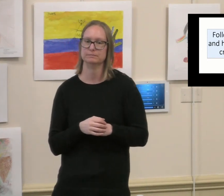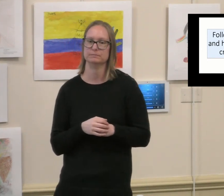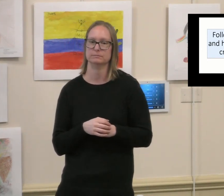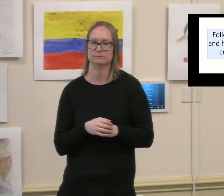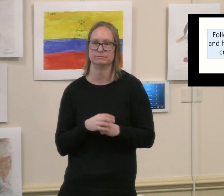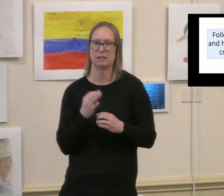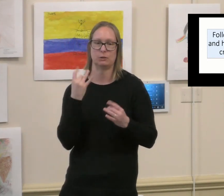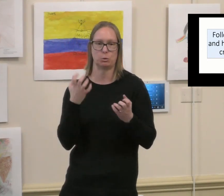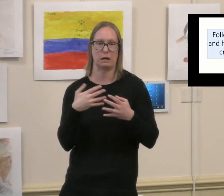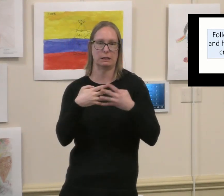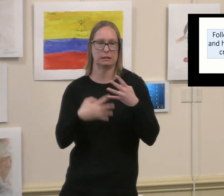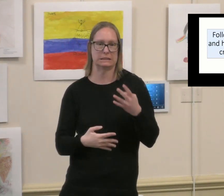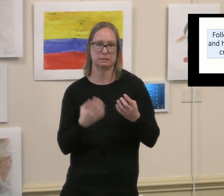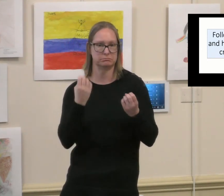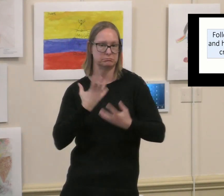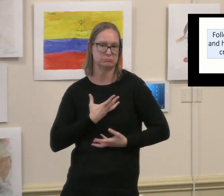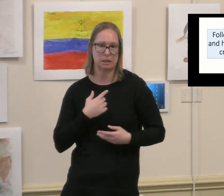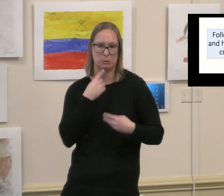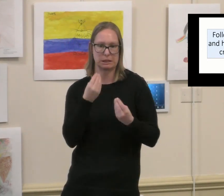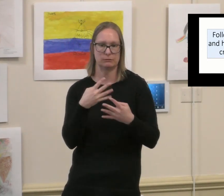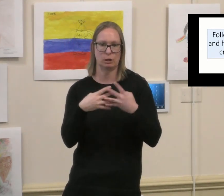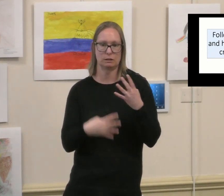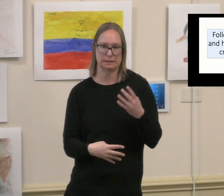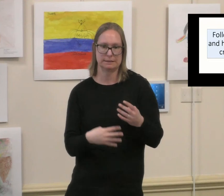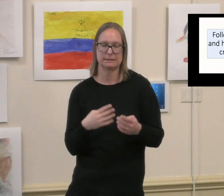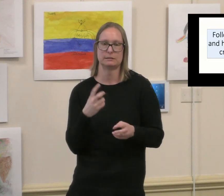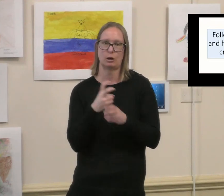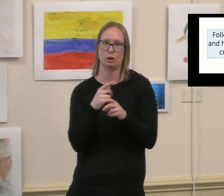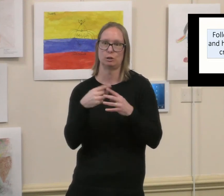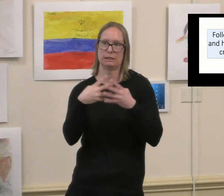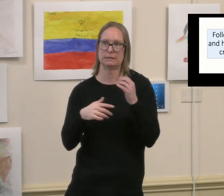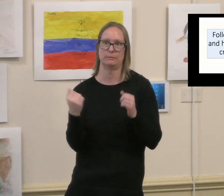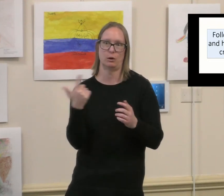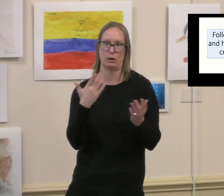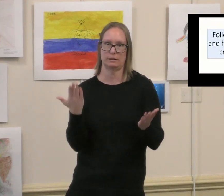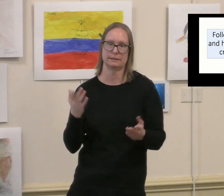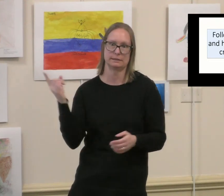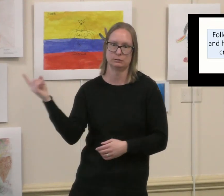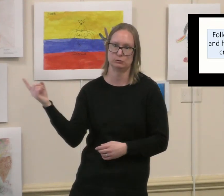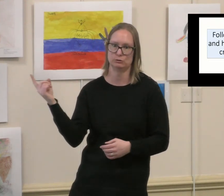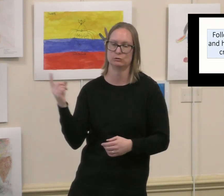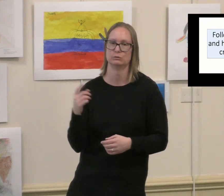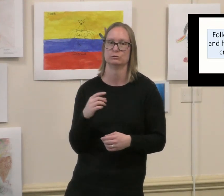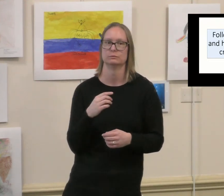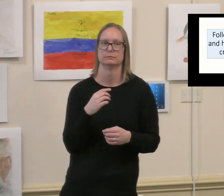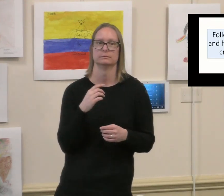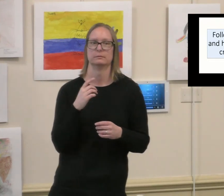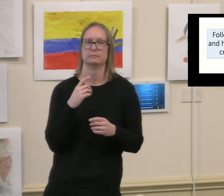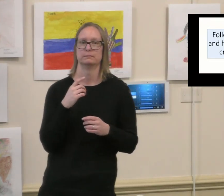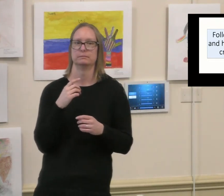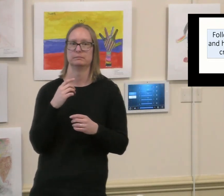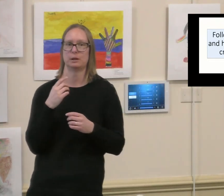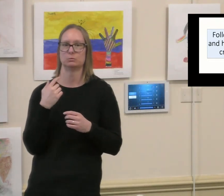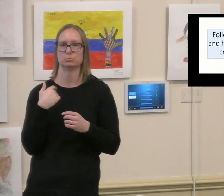authors and illustrators. If you'd like a list, just let me know. It's hard to list them all here because there are so